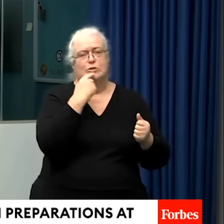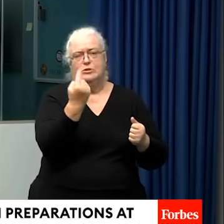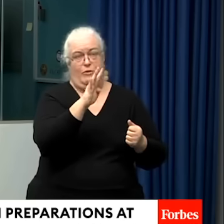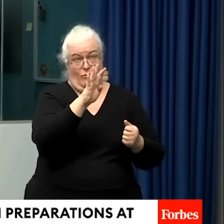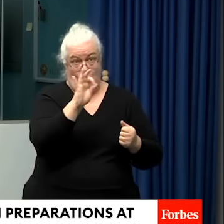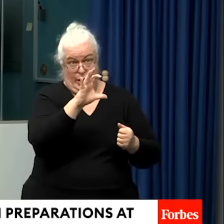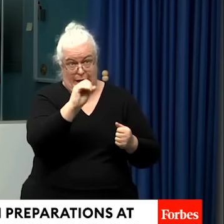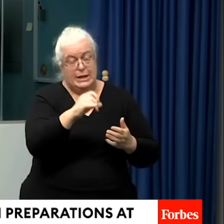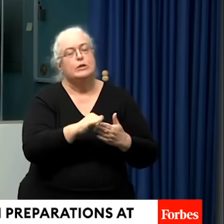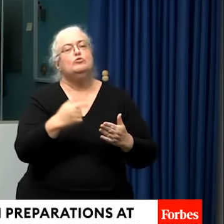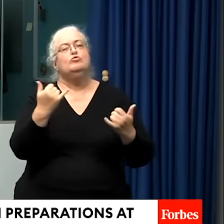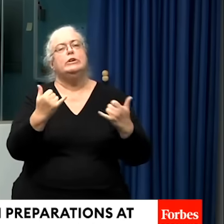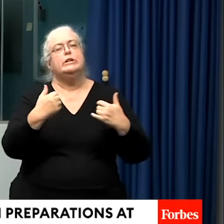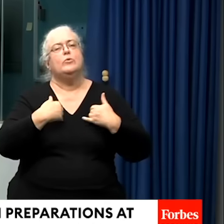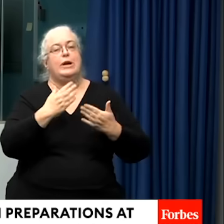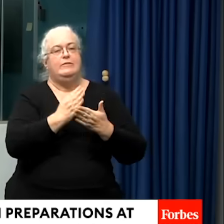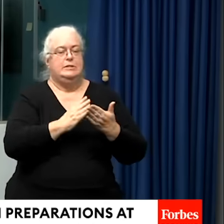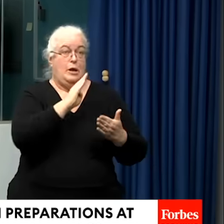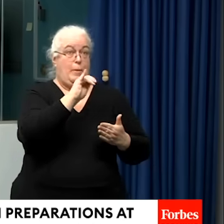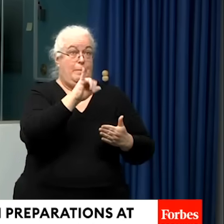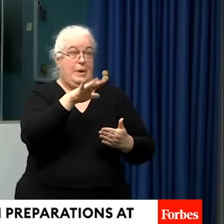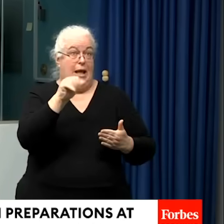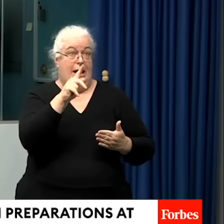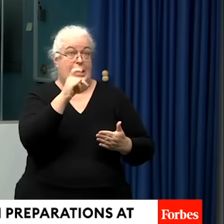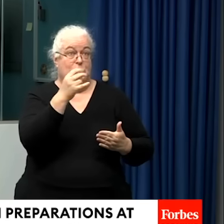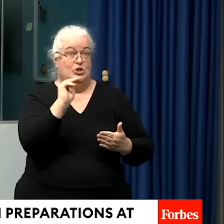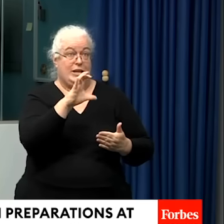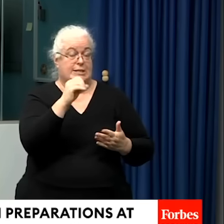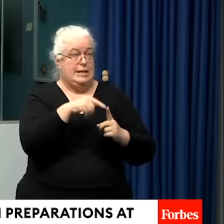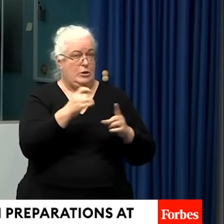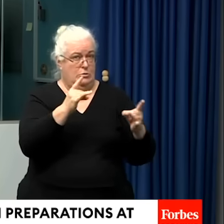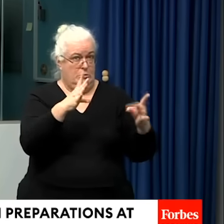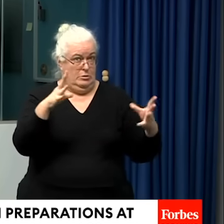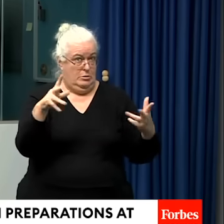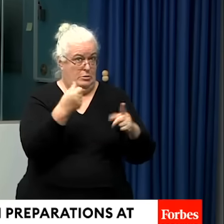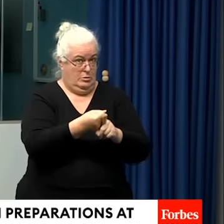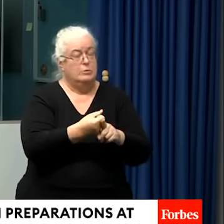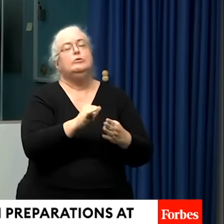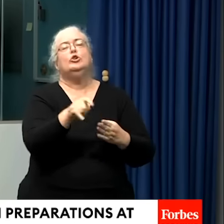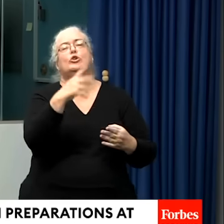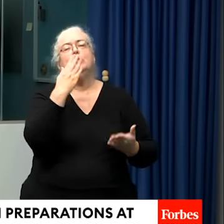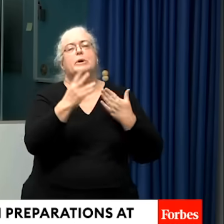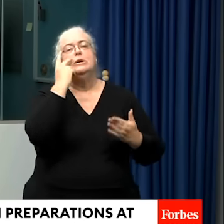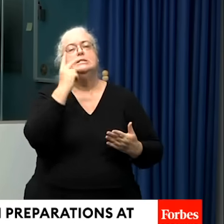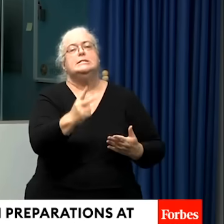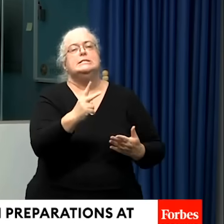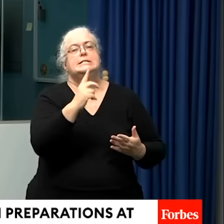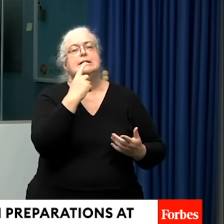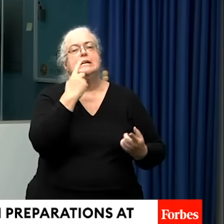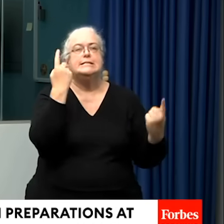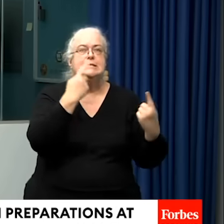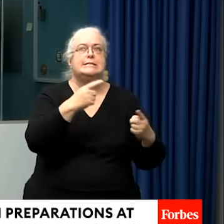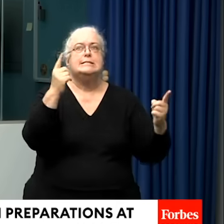have significantly impacted Bay County and Jackson County. You may see a declaration, or I